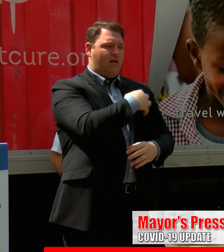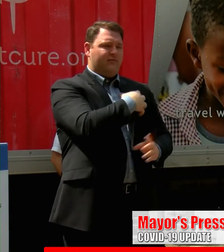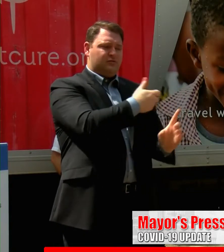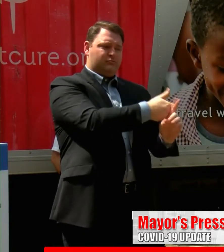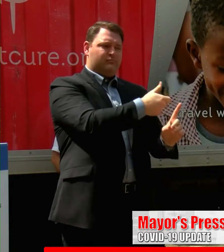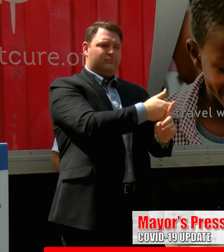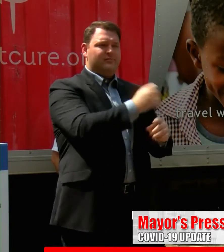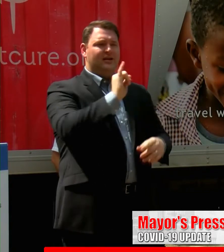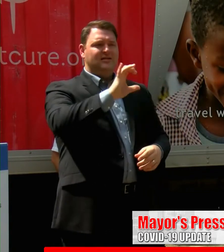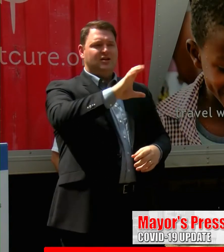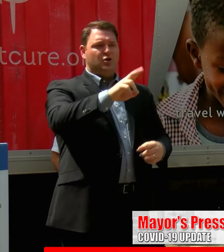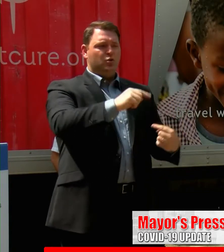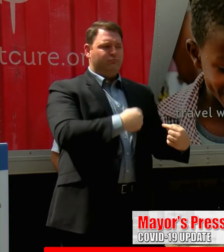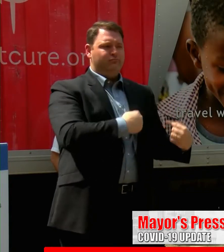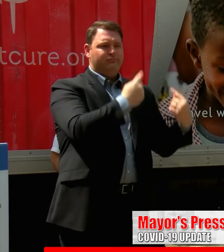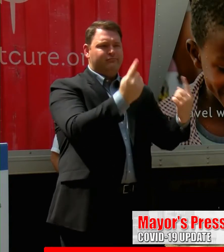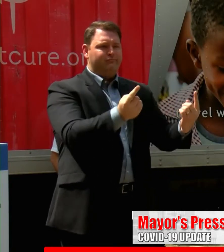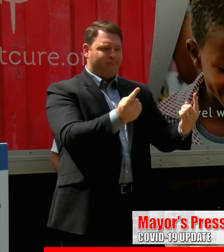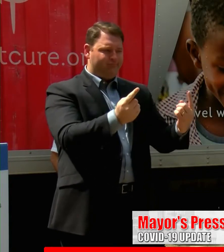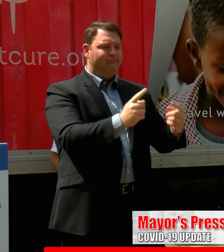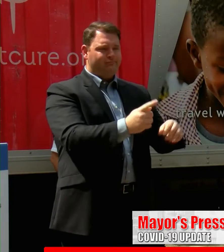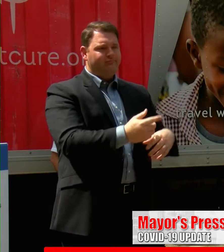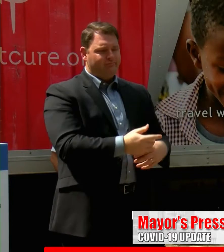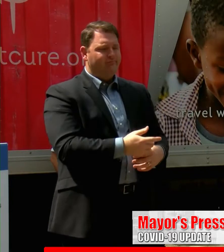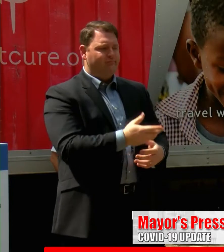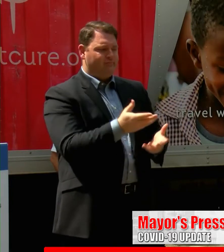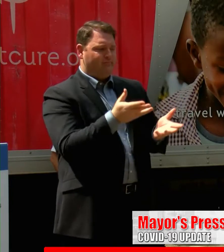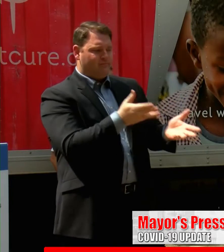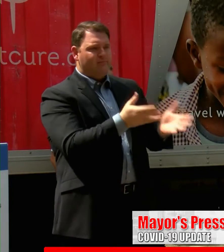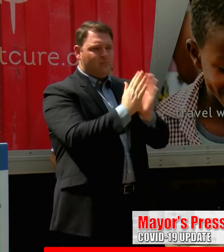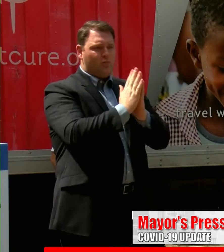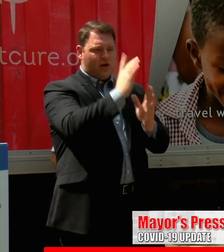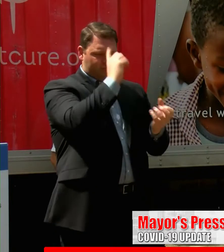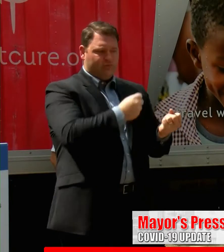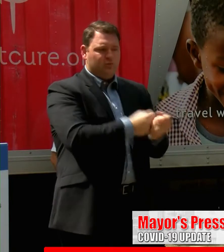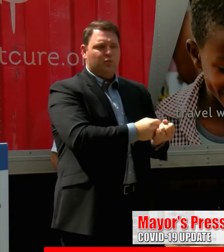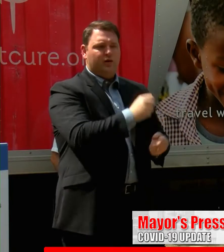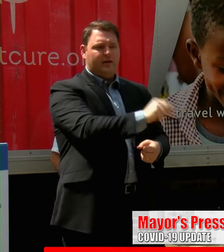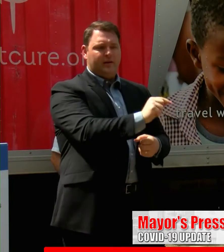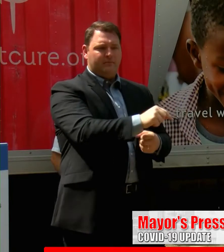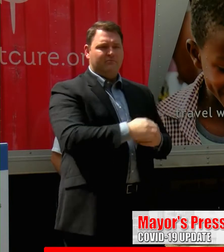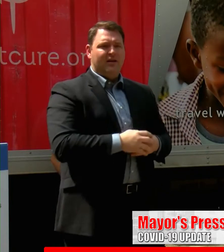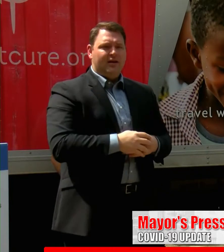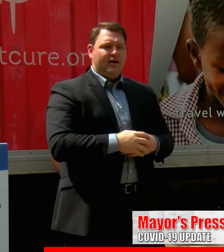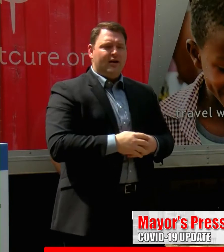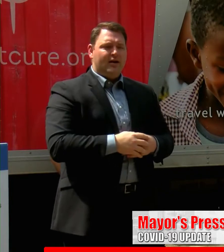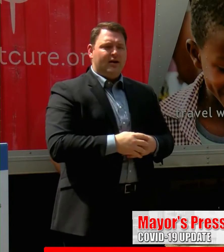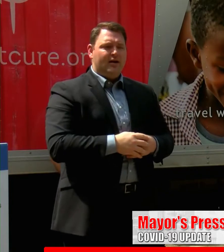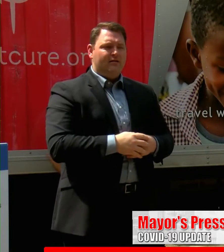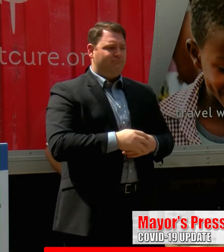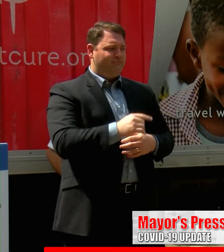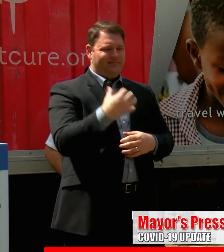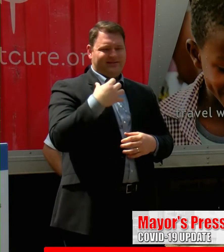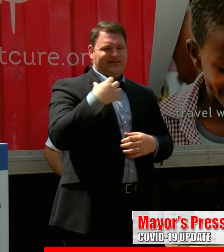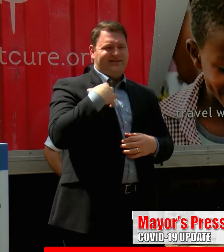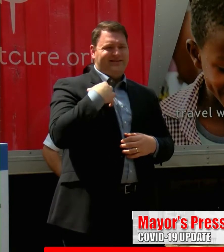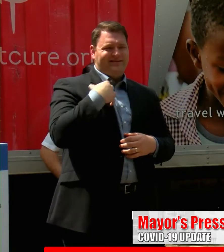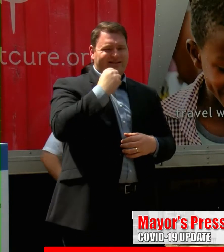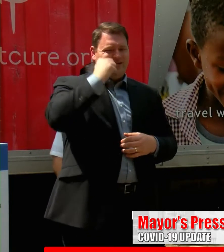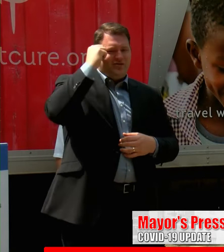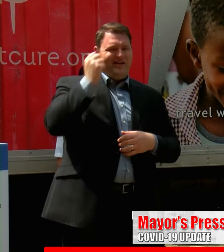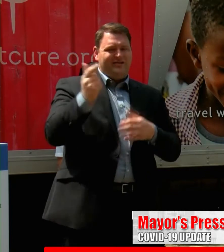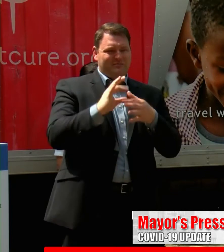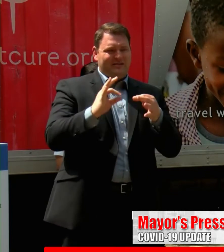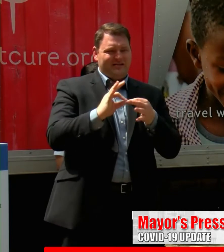in ICU now for quite some time. The chief mentioned yesterday that the condition has not worsened, but it